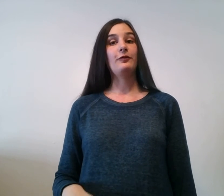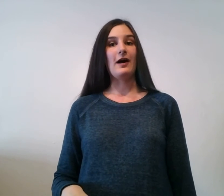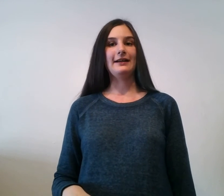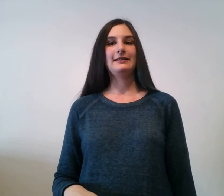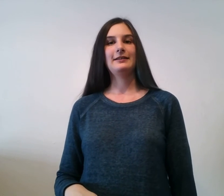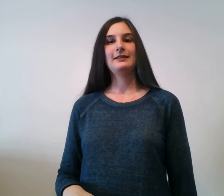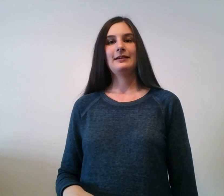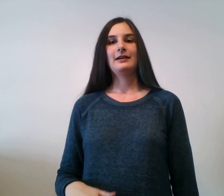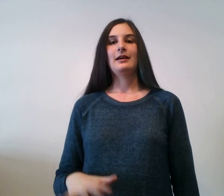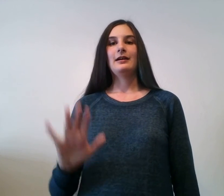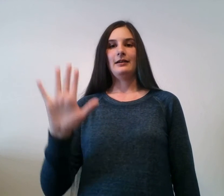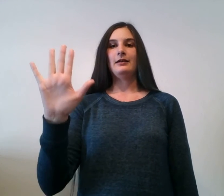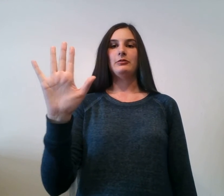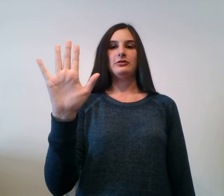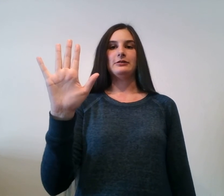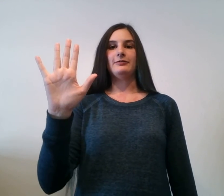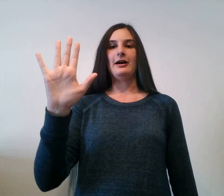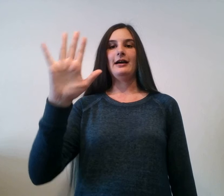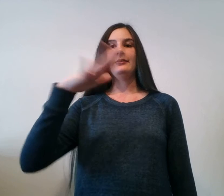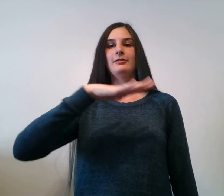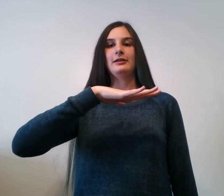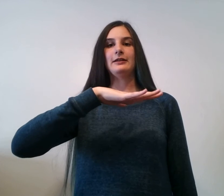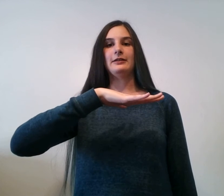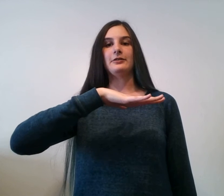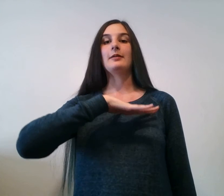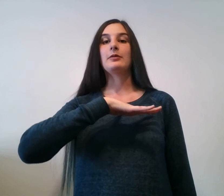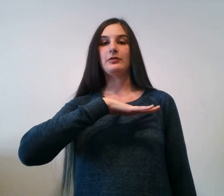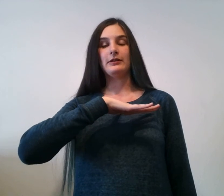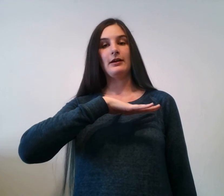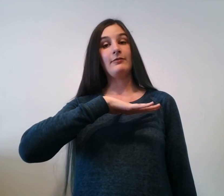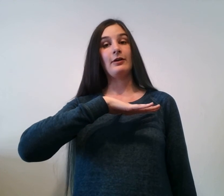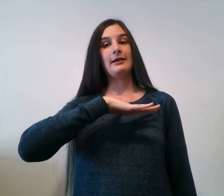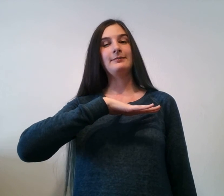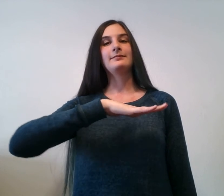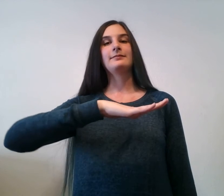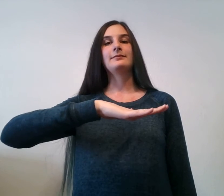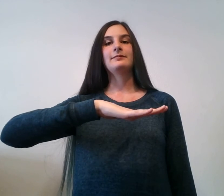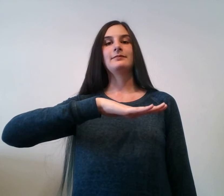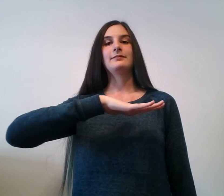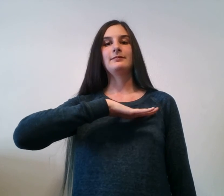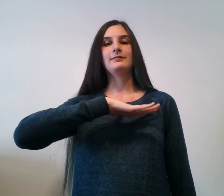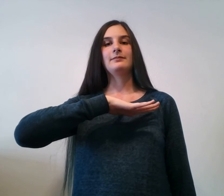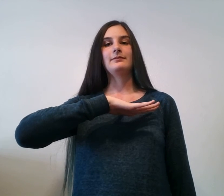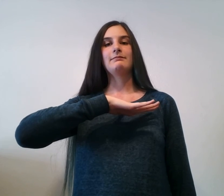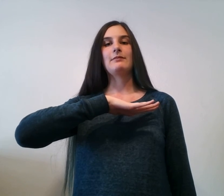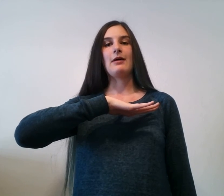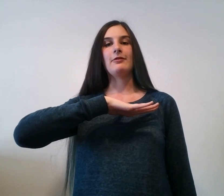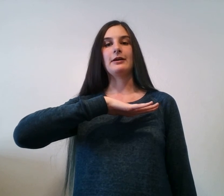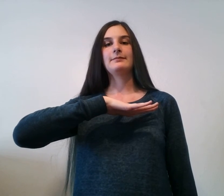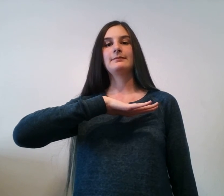fine, which is a 5, then your thumb goes in. I'm fine. I'm fine.